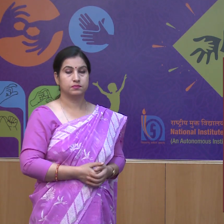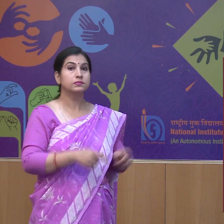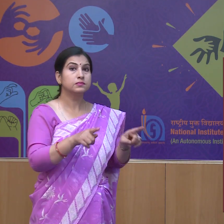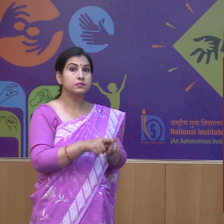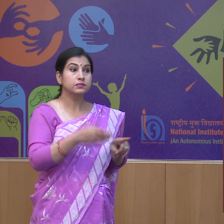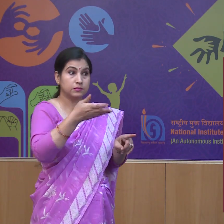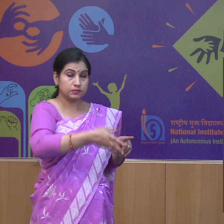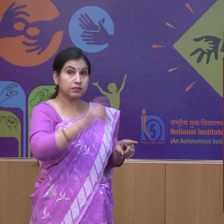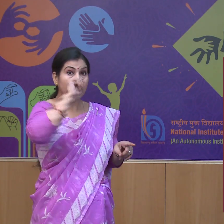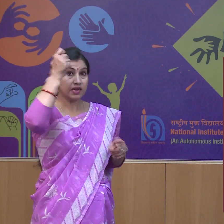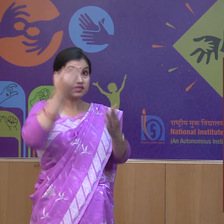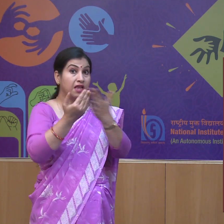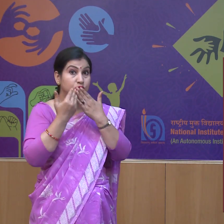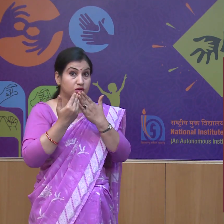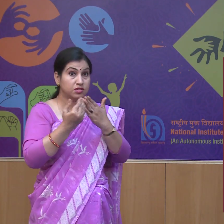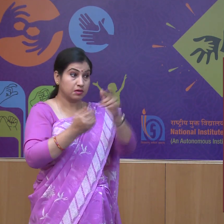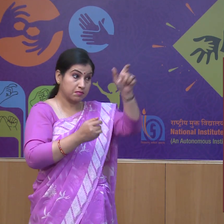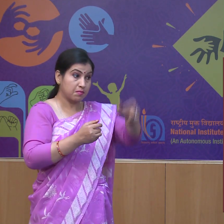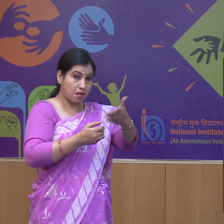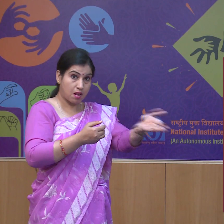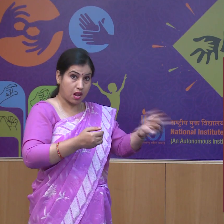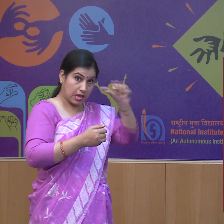As these English educated Indians